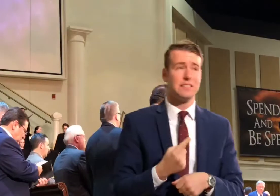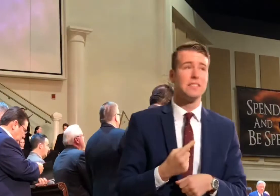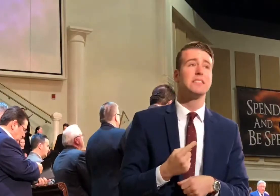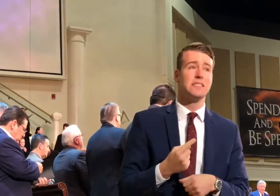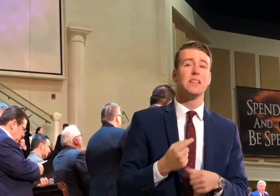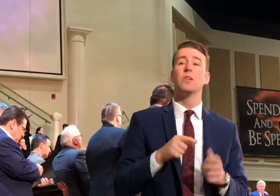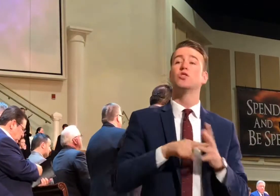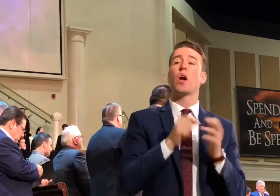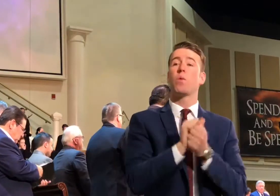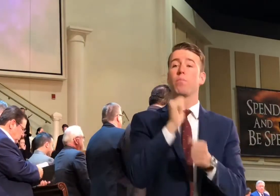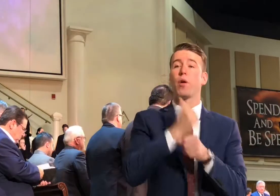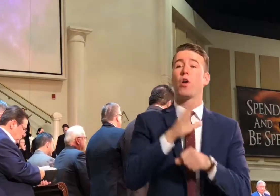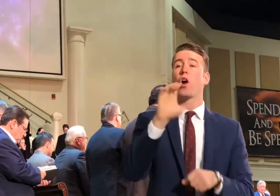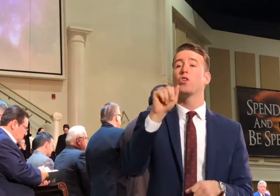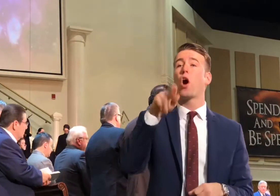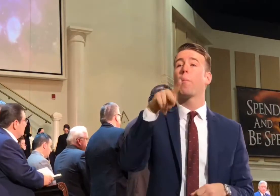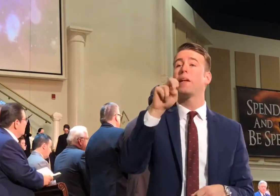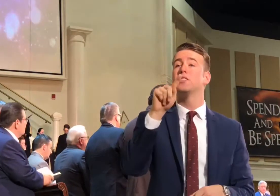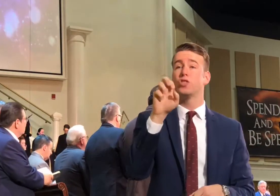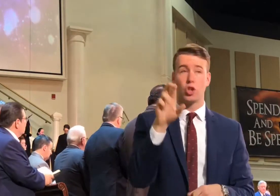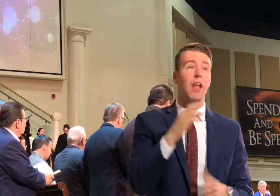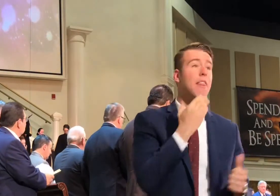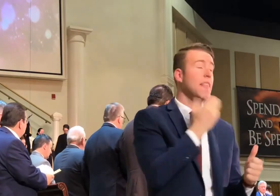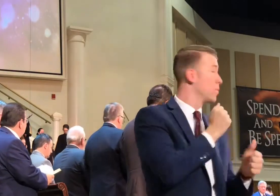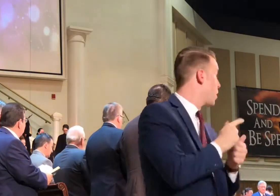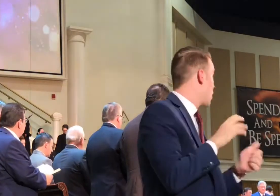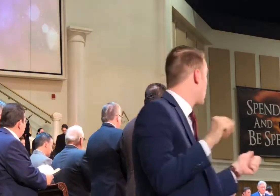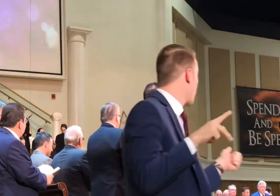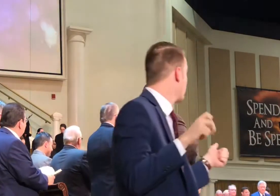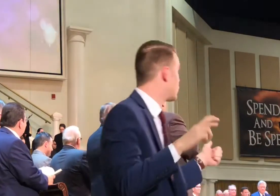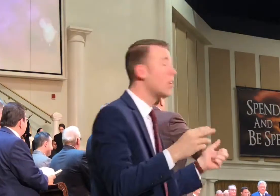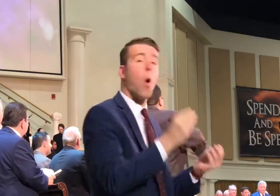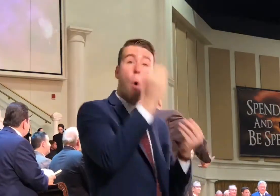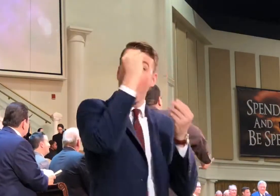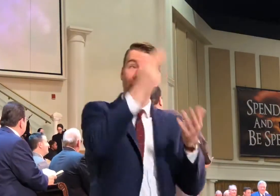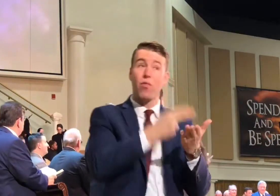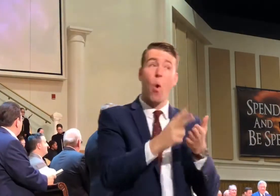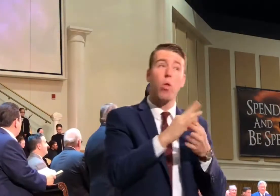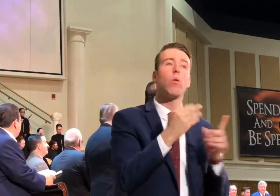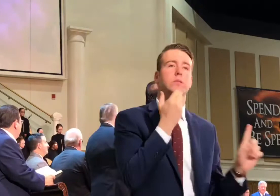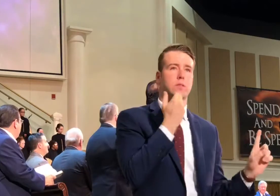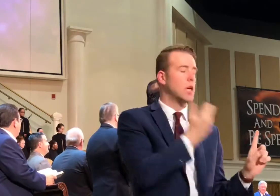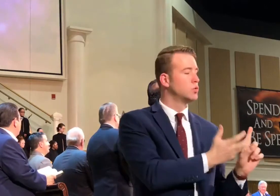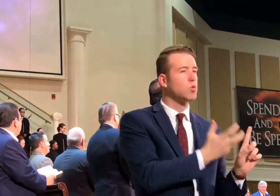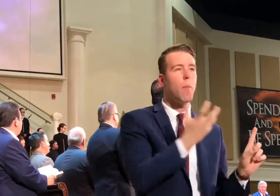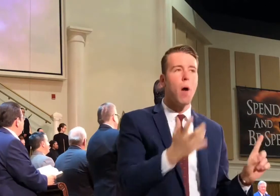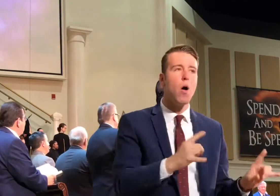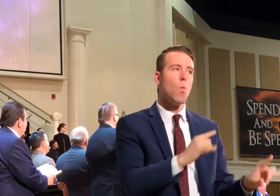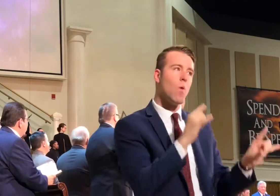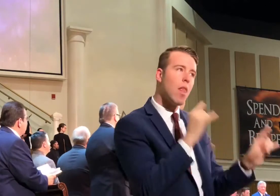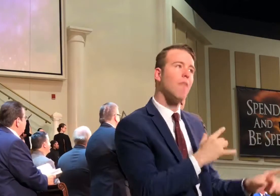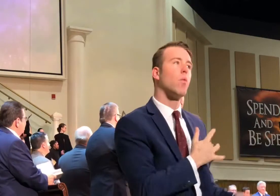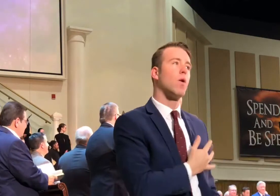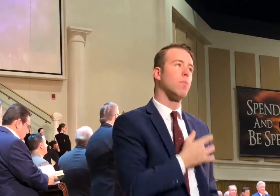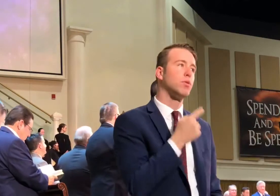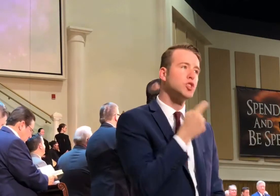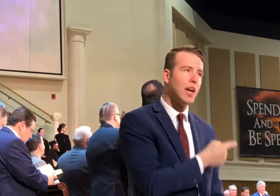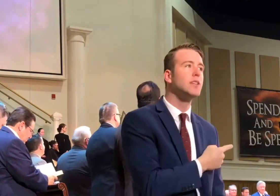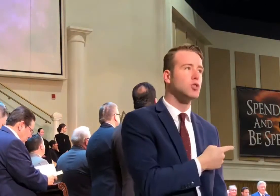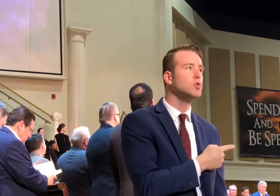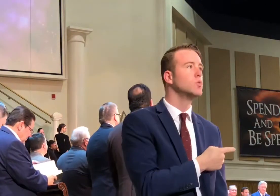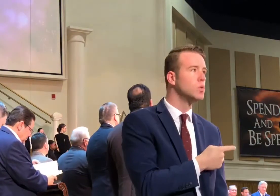Beginning with Brother Carpenter. Thank you, Brother Carpenter, for obeying the Holy Ghost. Amen. We love and appreciate you and